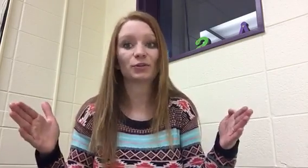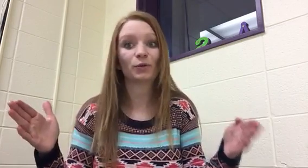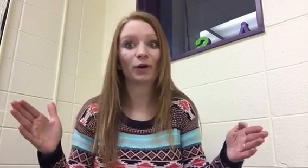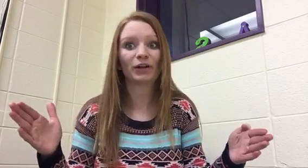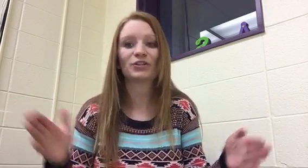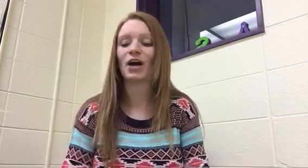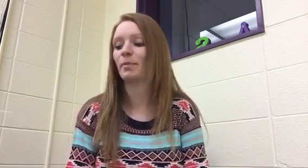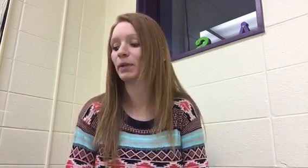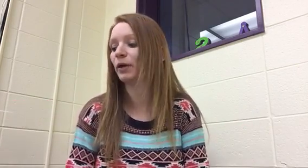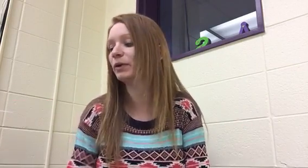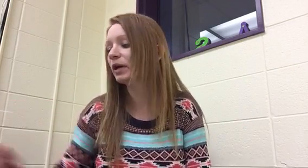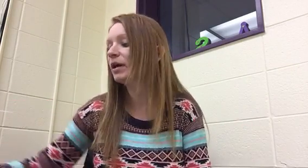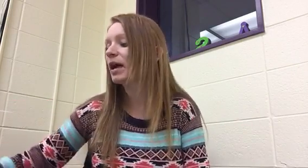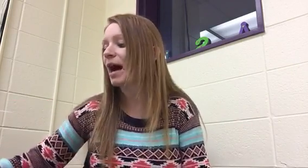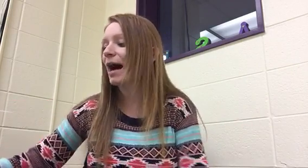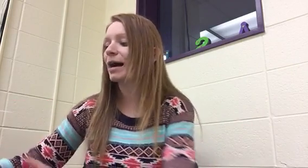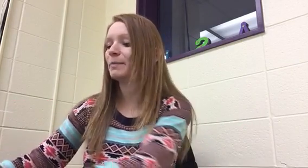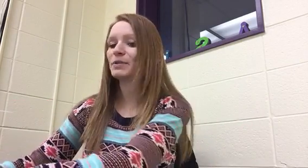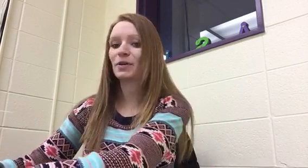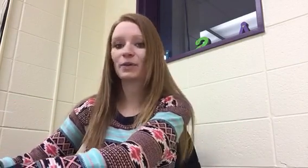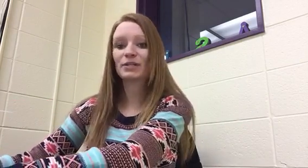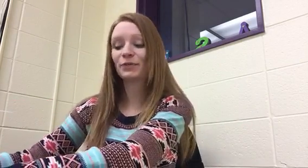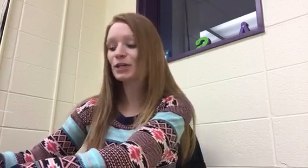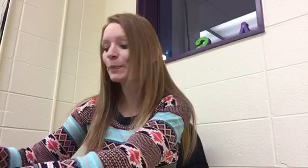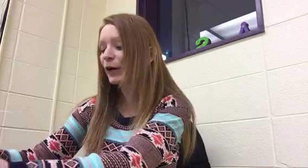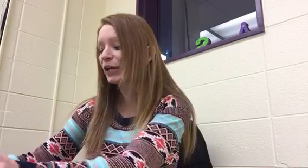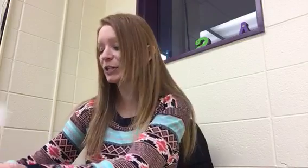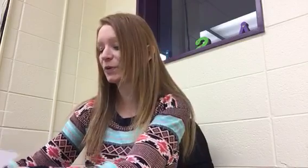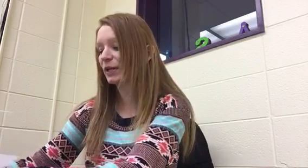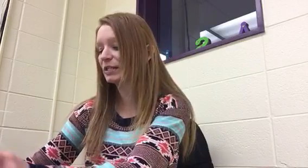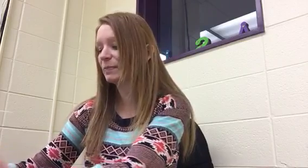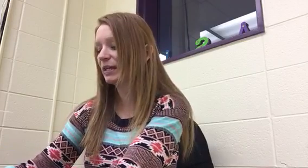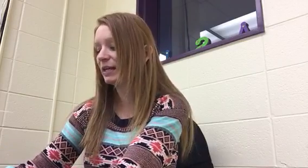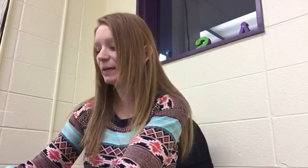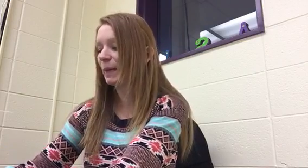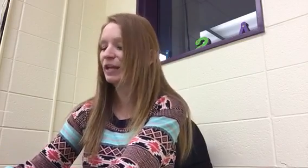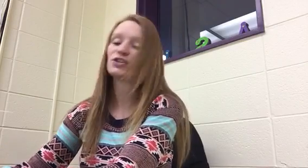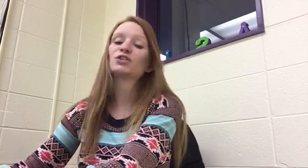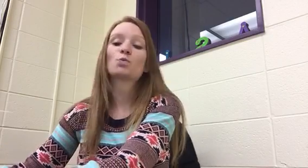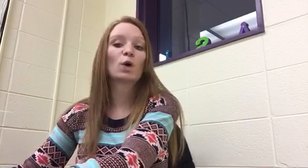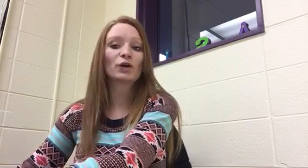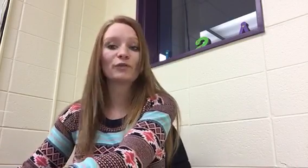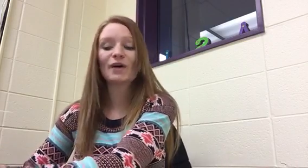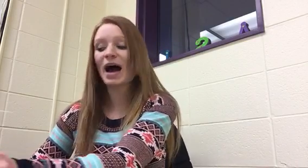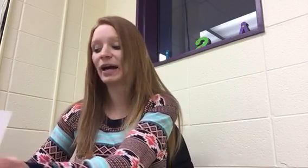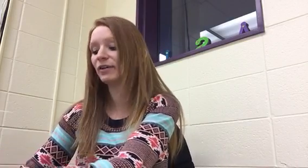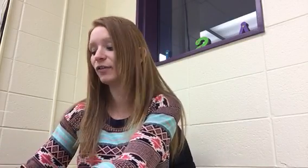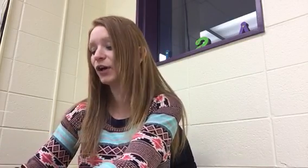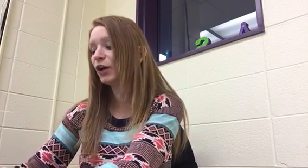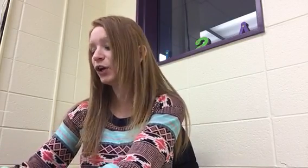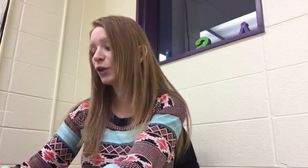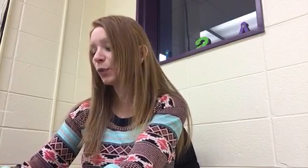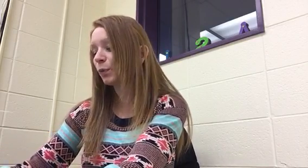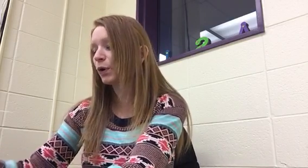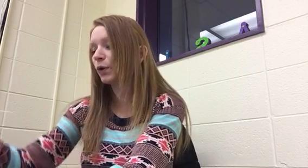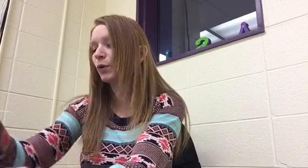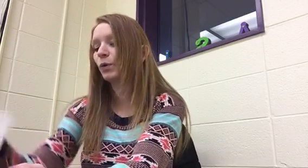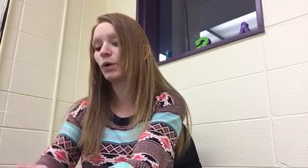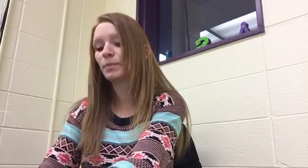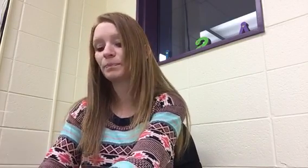too large to upload. So this first part is going to be pages 105 through,